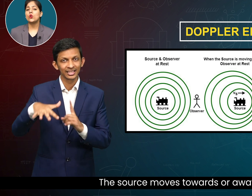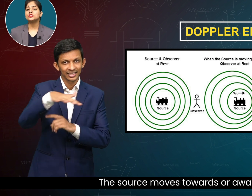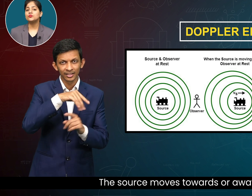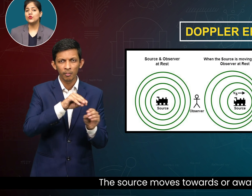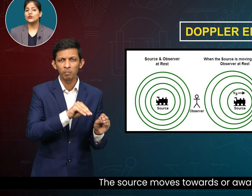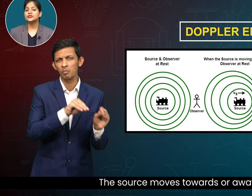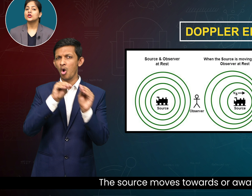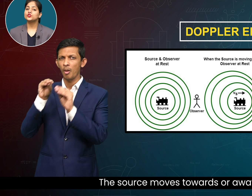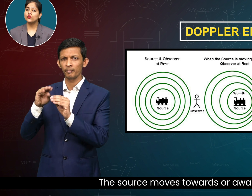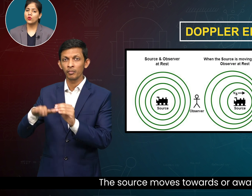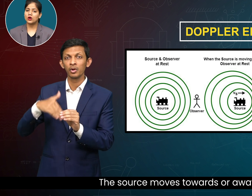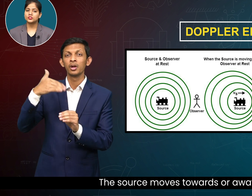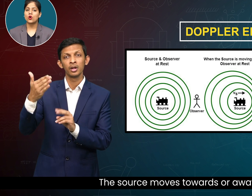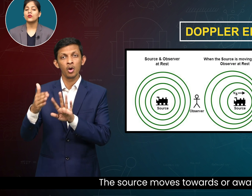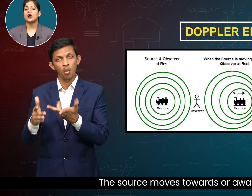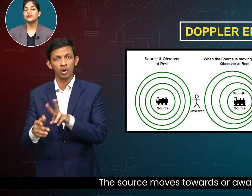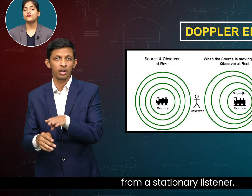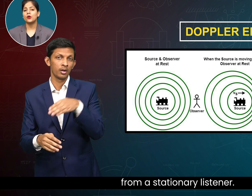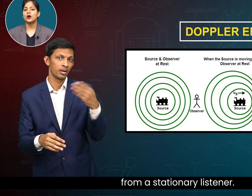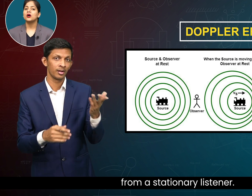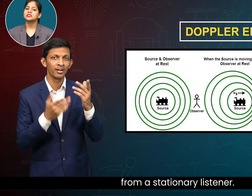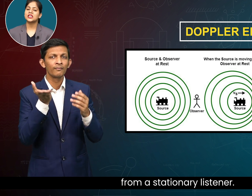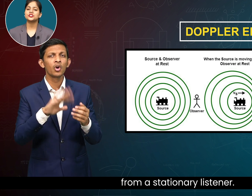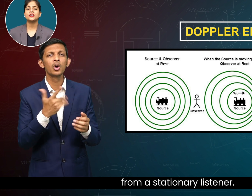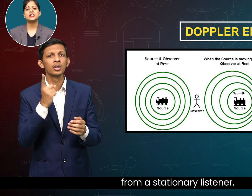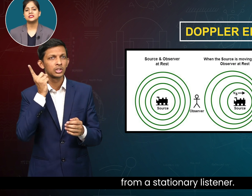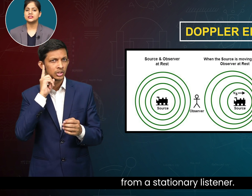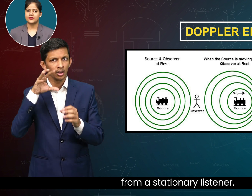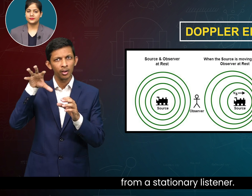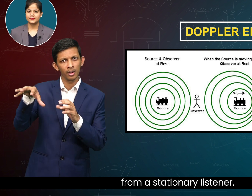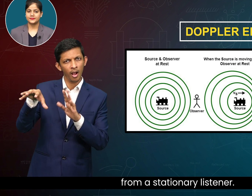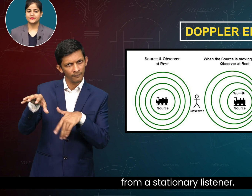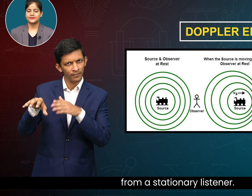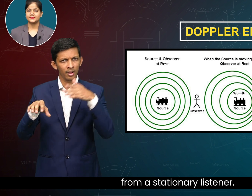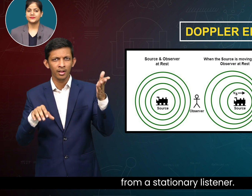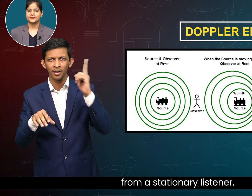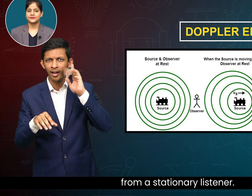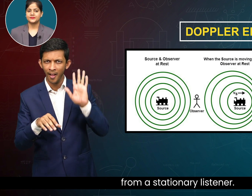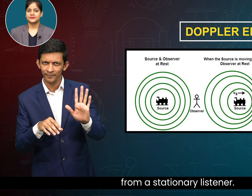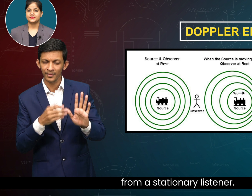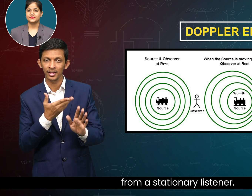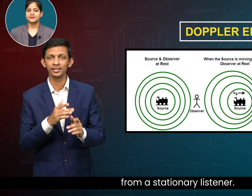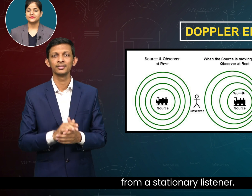The source moves towards or away from a stationary listener.